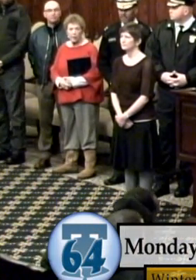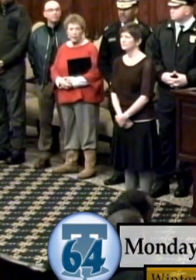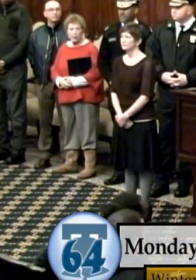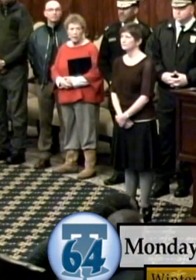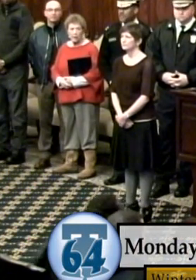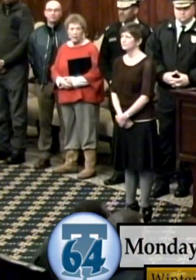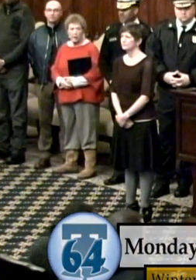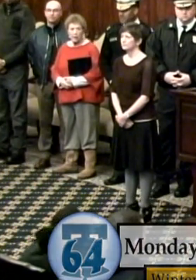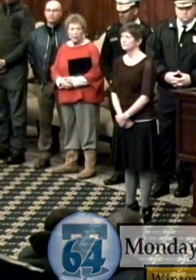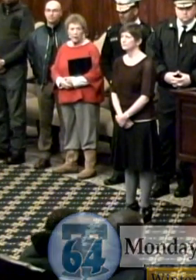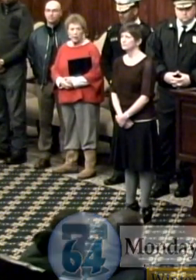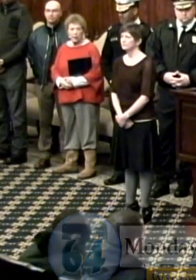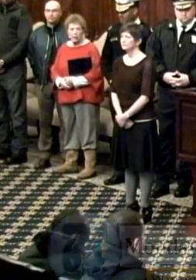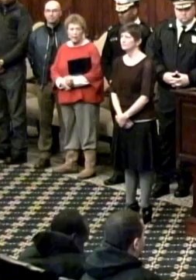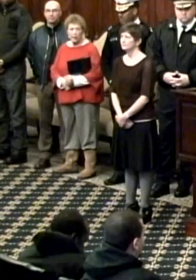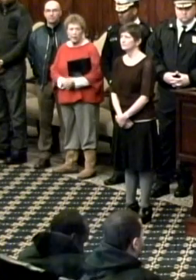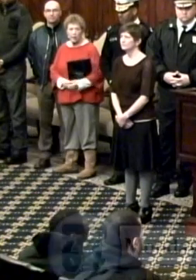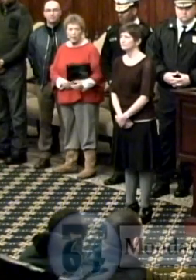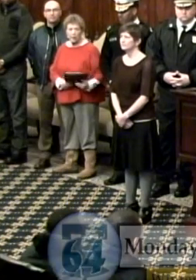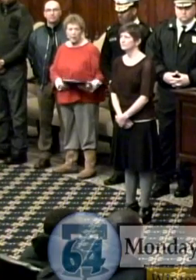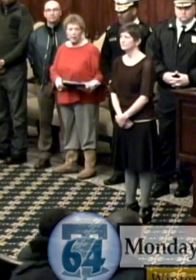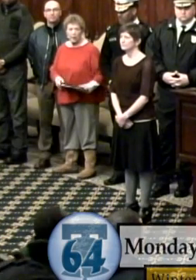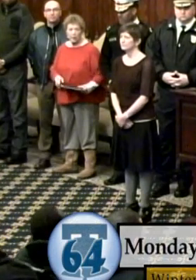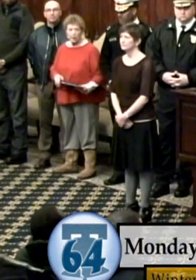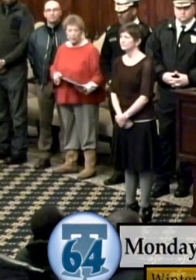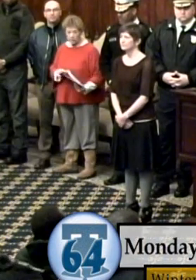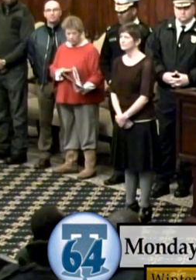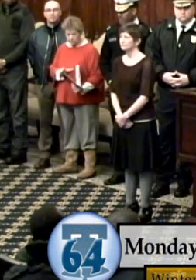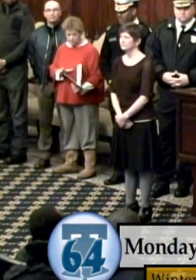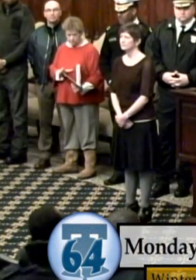Everybody ready? Okay.